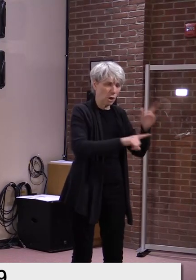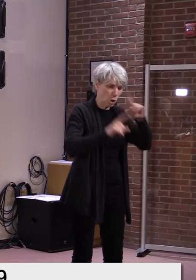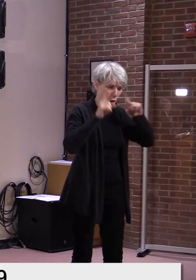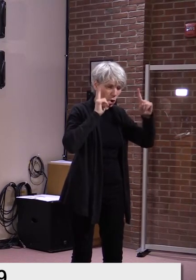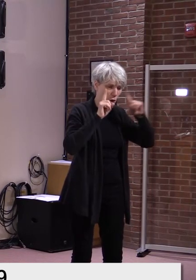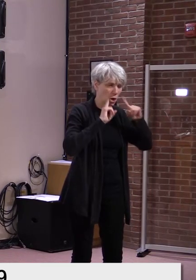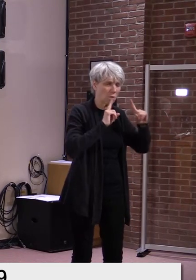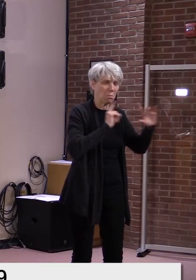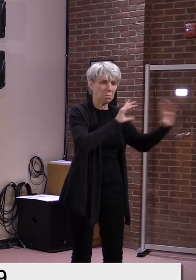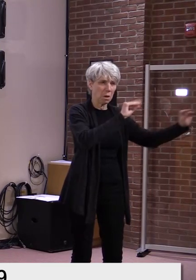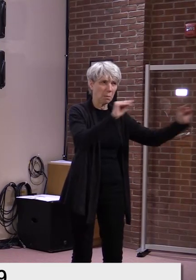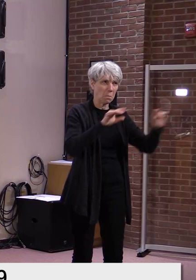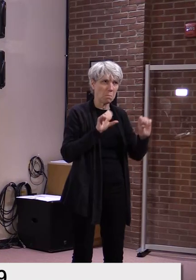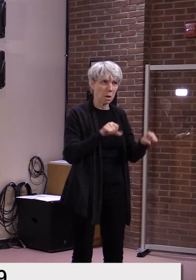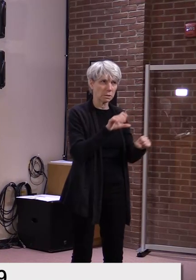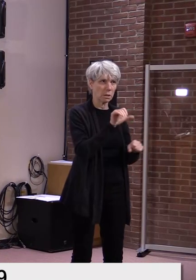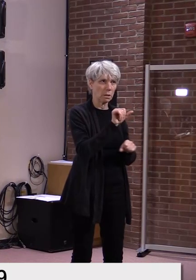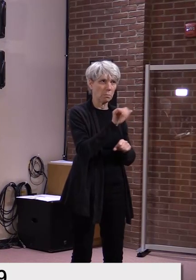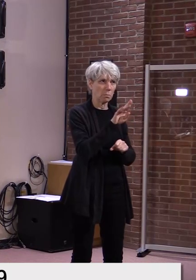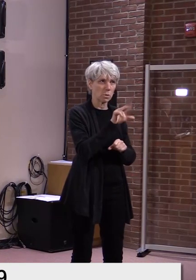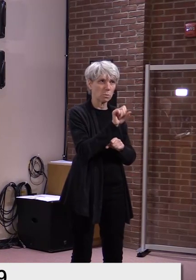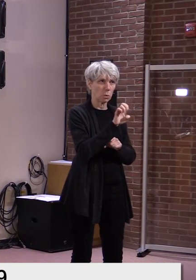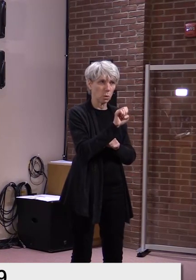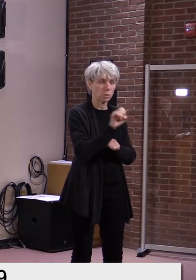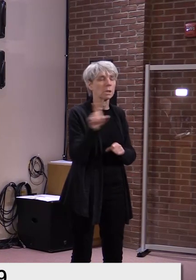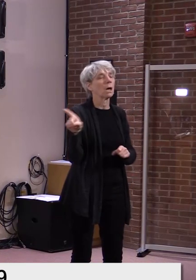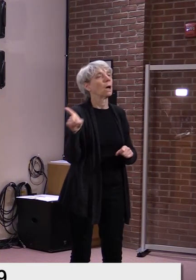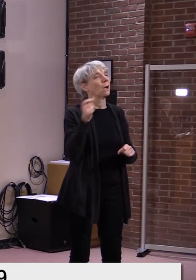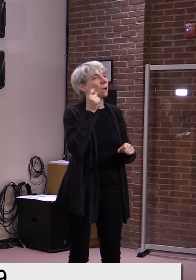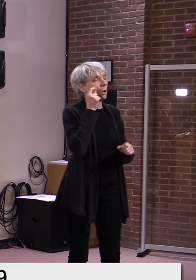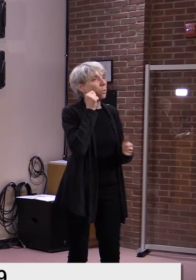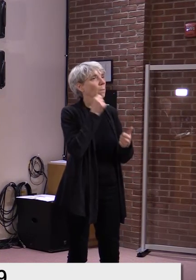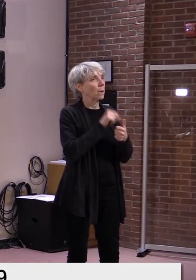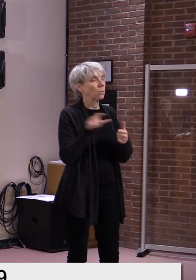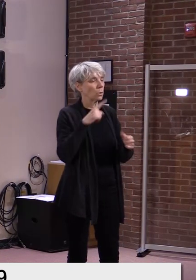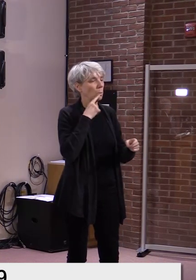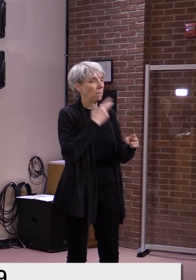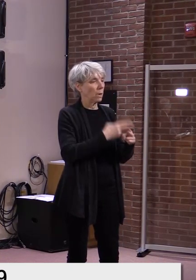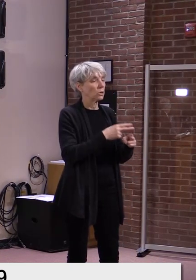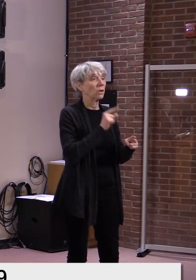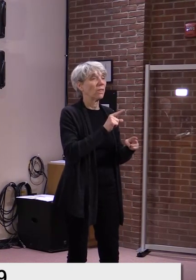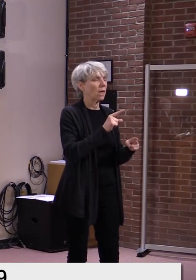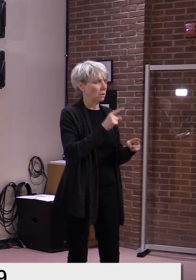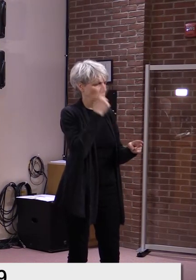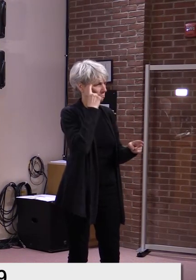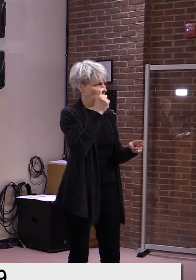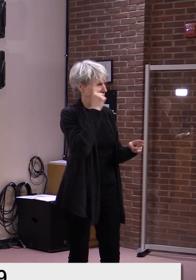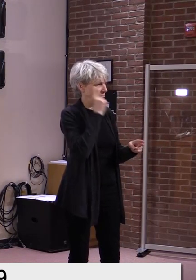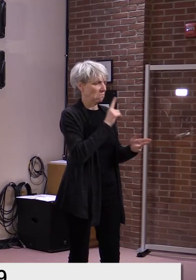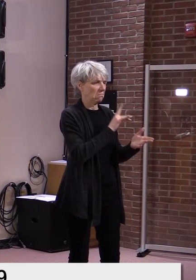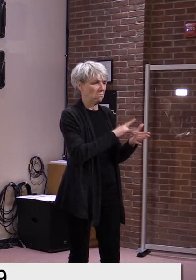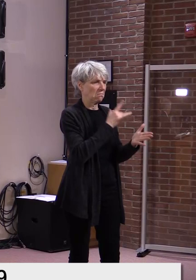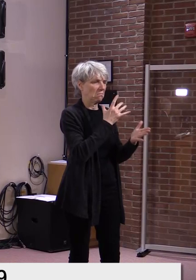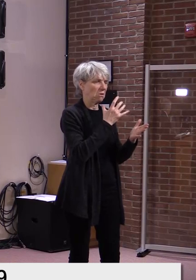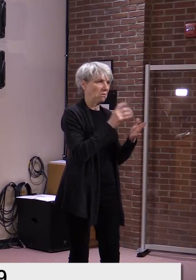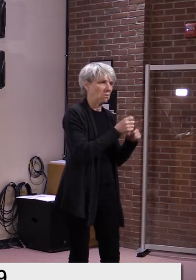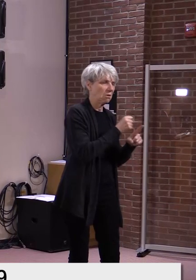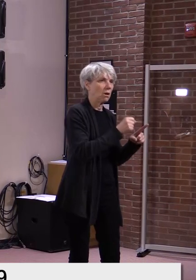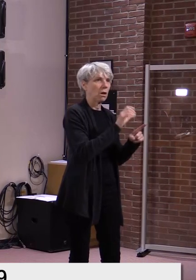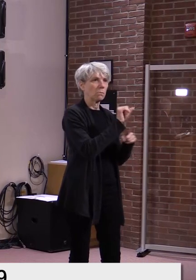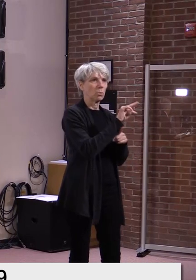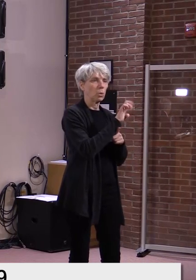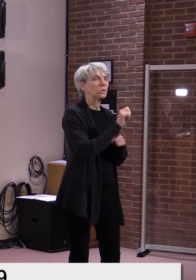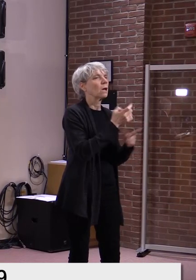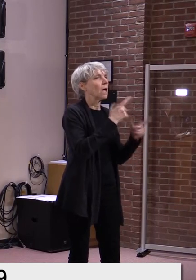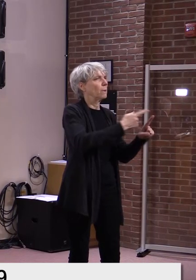as you mentioned, those allegations date back a few years ago, and we've been assured, and in